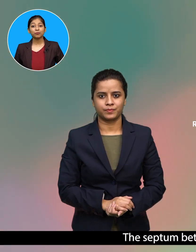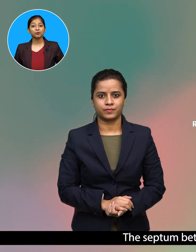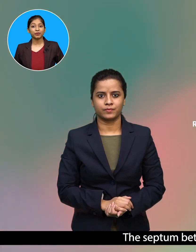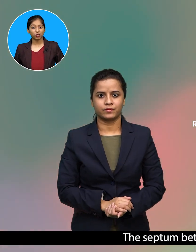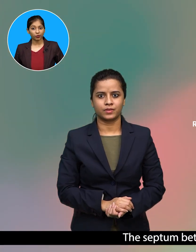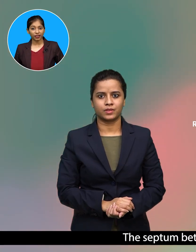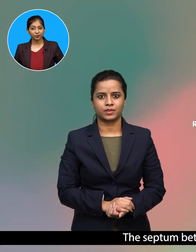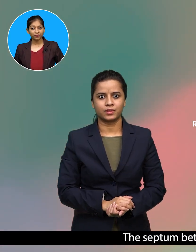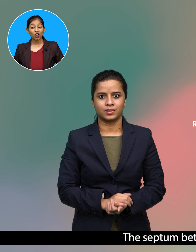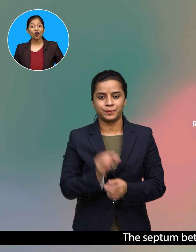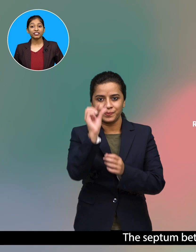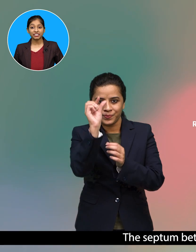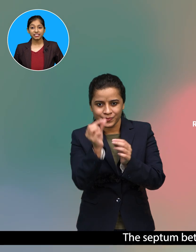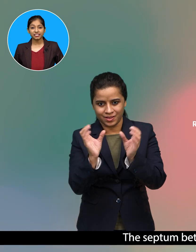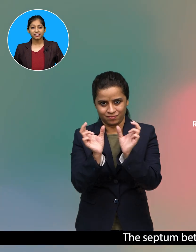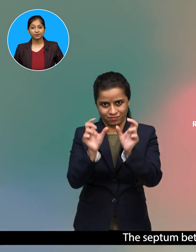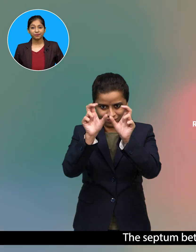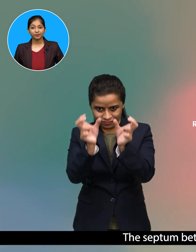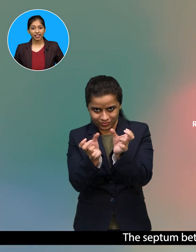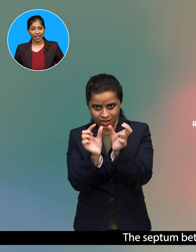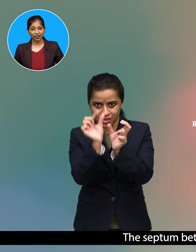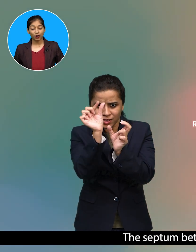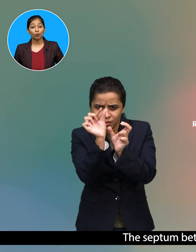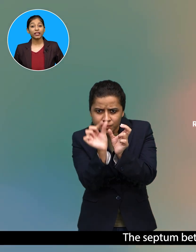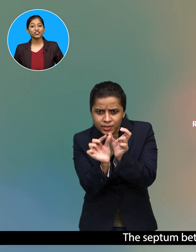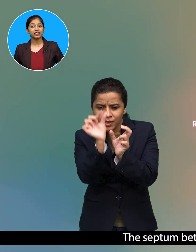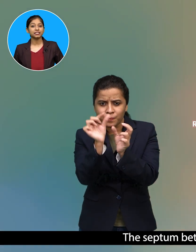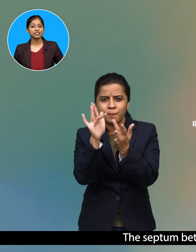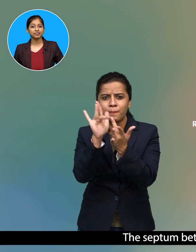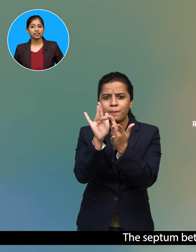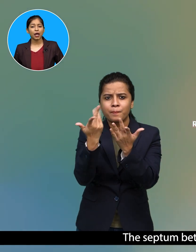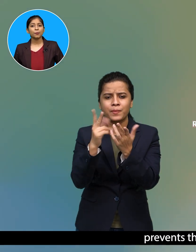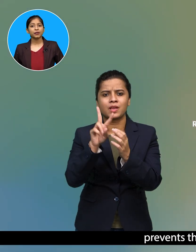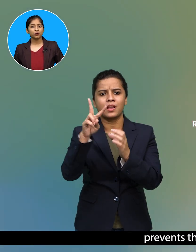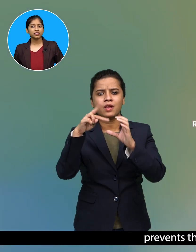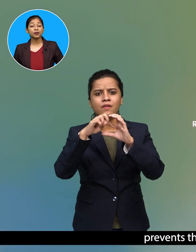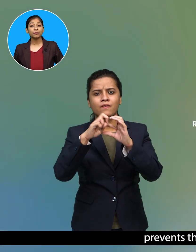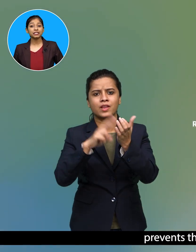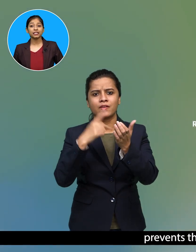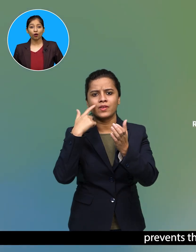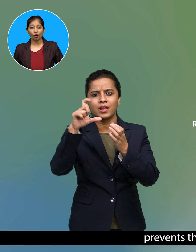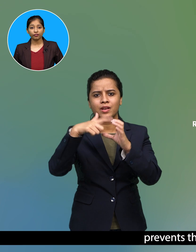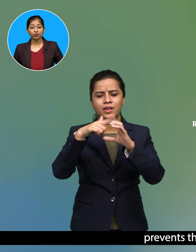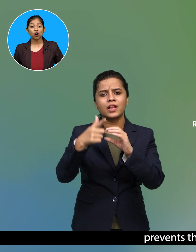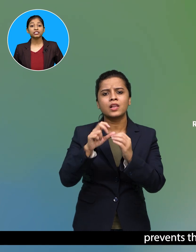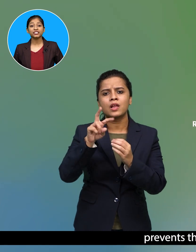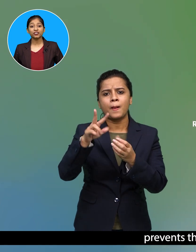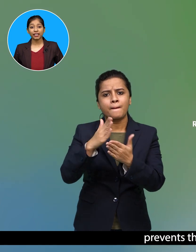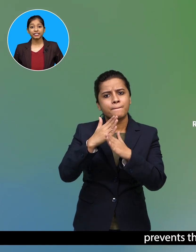The septum between auricles and ventricles prevents the mixing